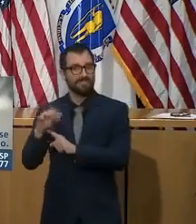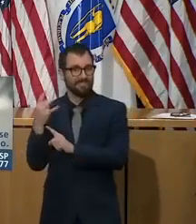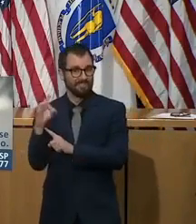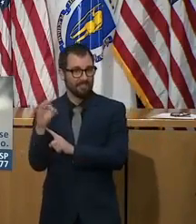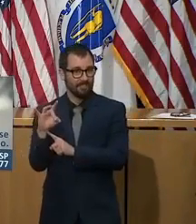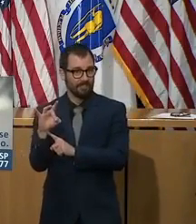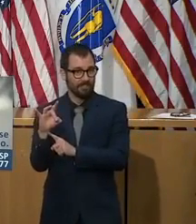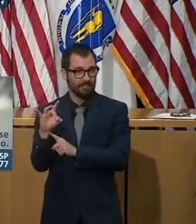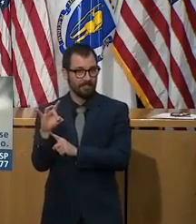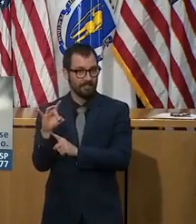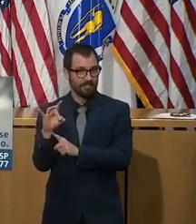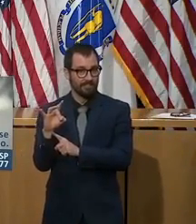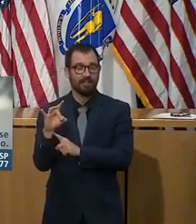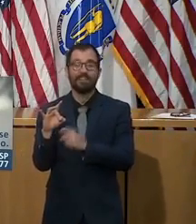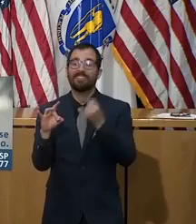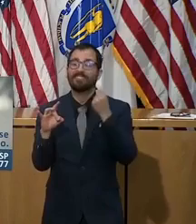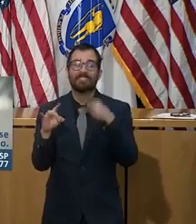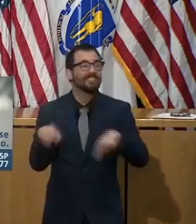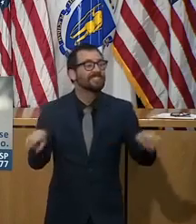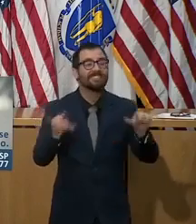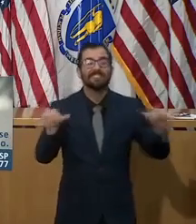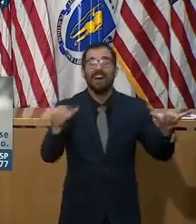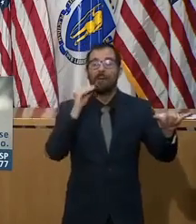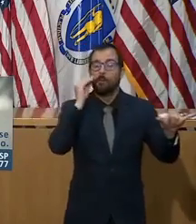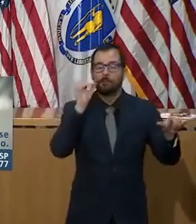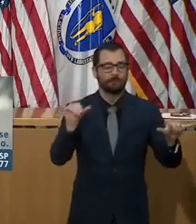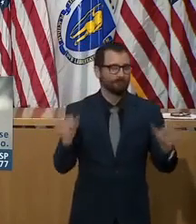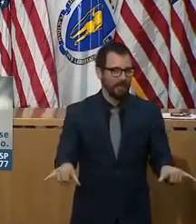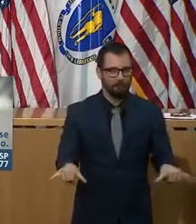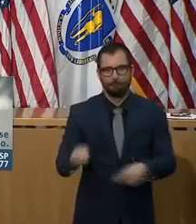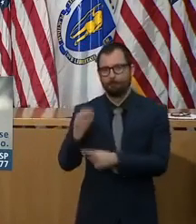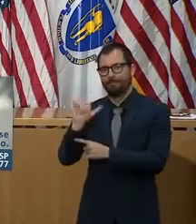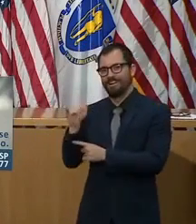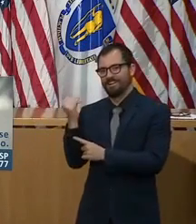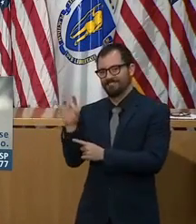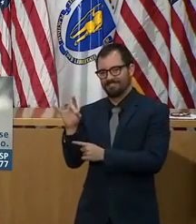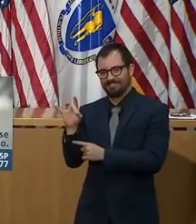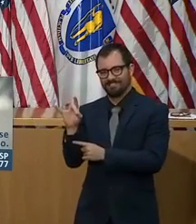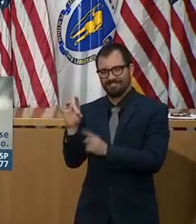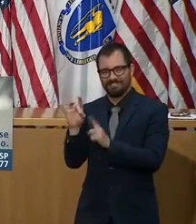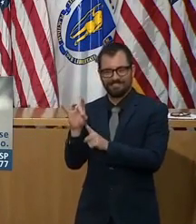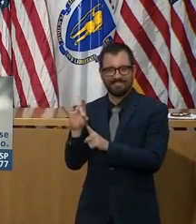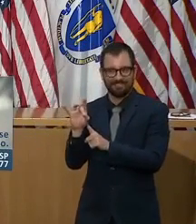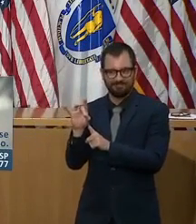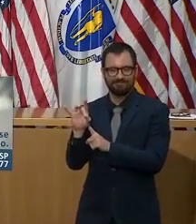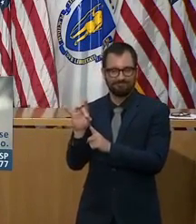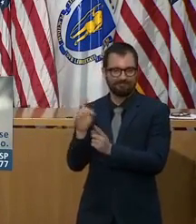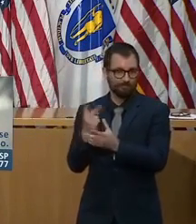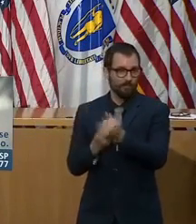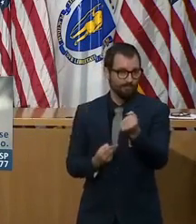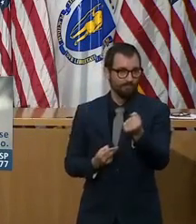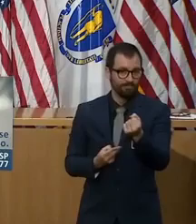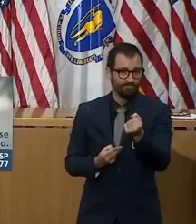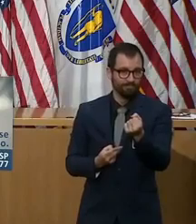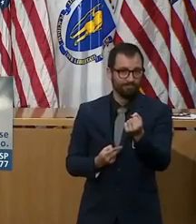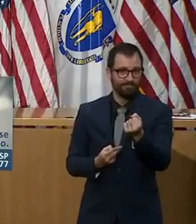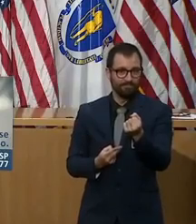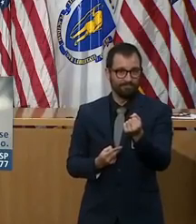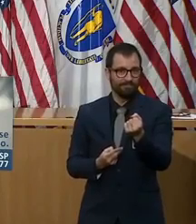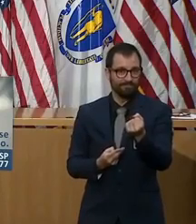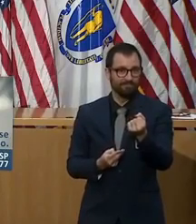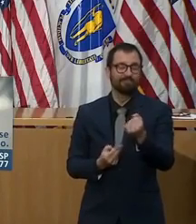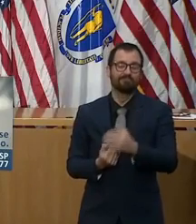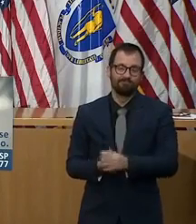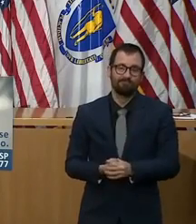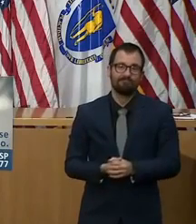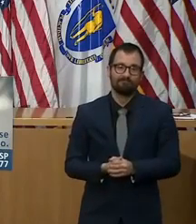We're bringing every possible resource to bear in this fight to get back to the so-called new normal, and a lot of what's happened in the past several